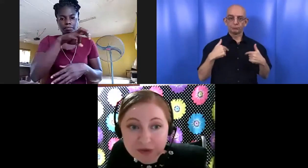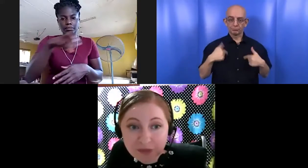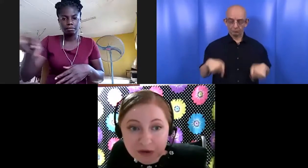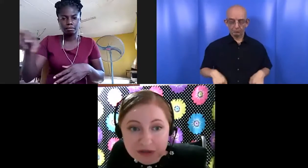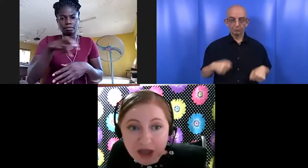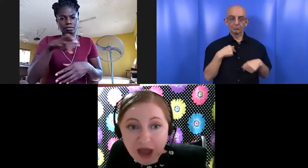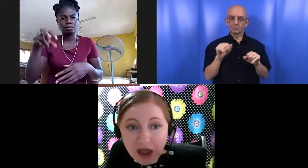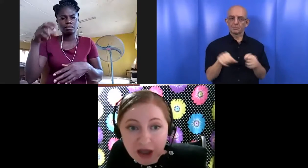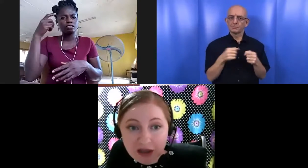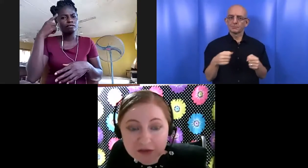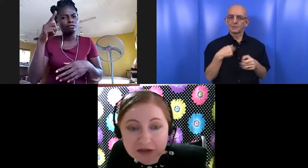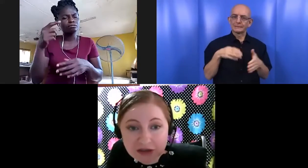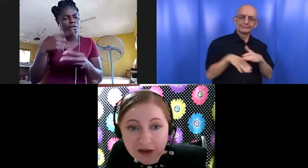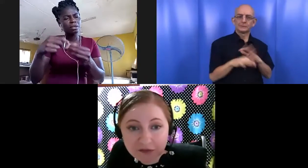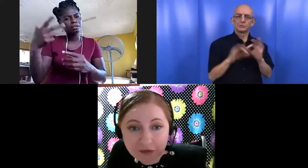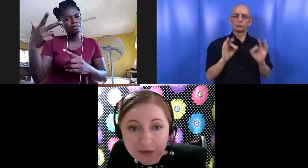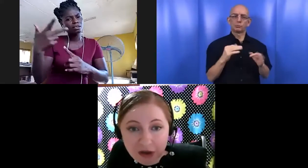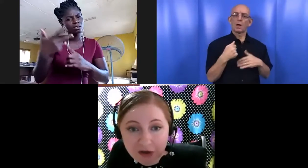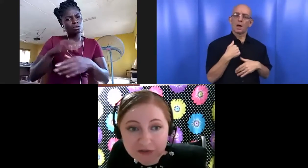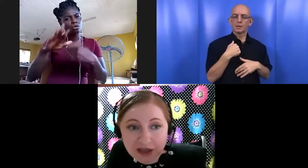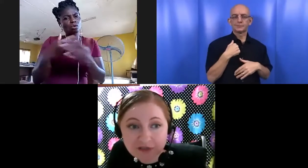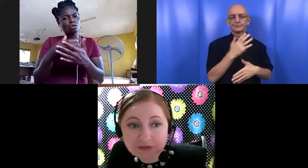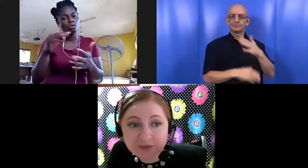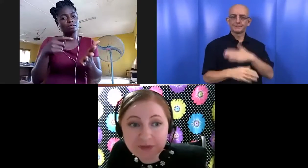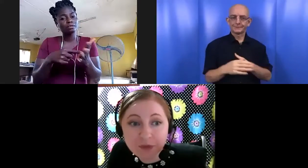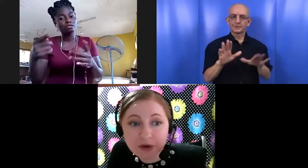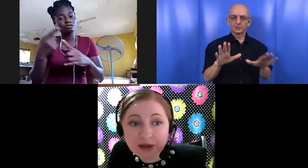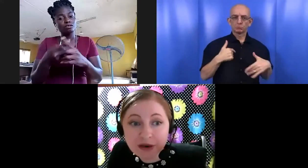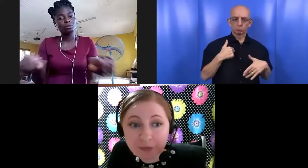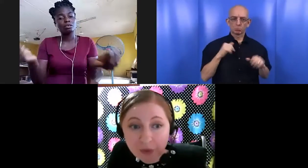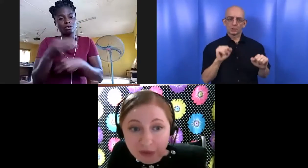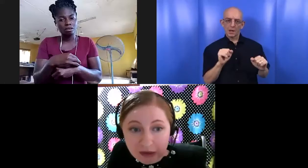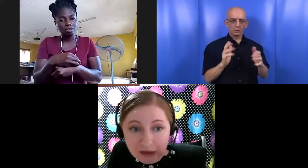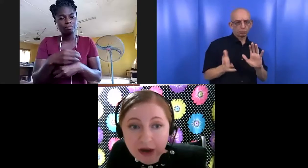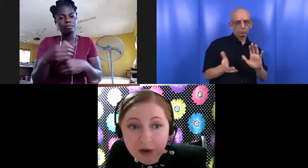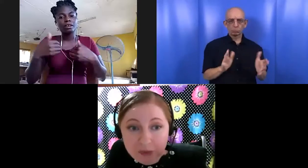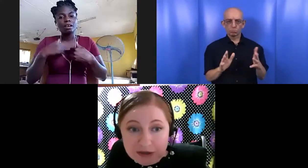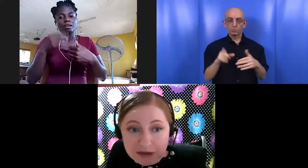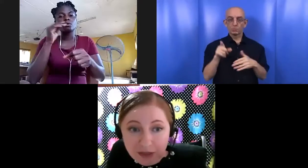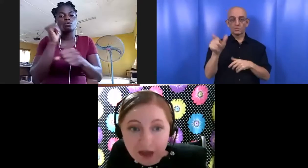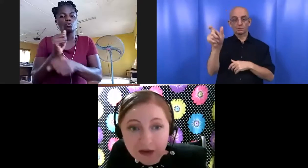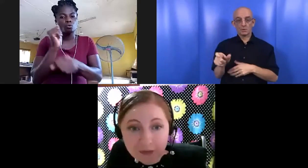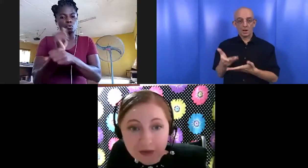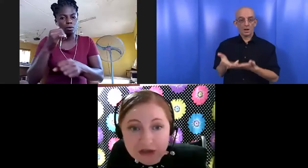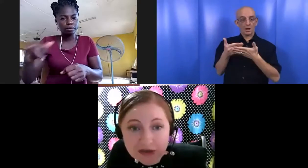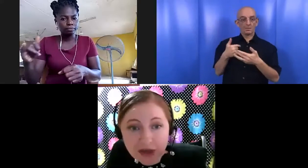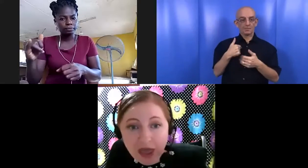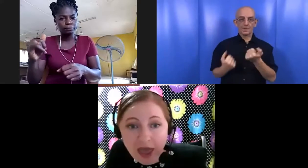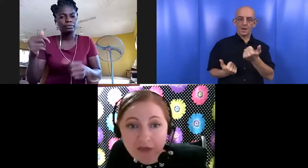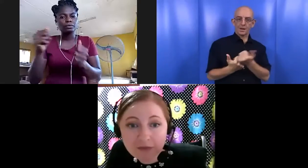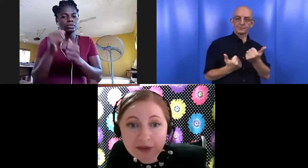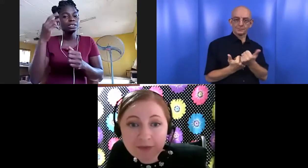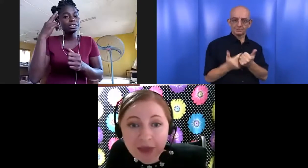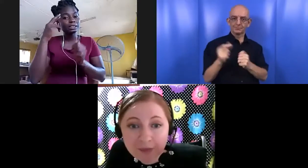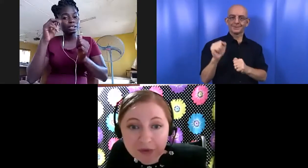3 months, all of the staff from the office have been working remotely. Reasonable accommodation